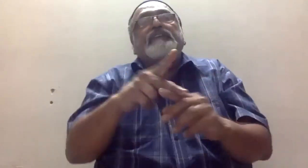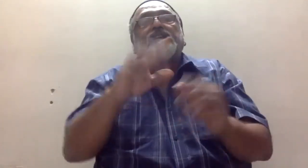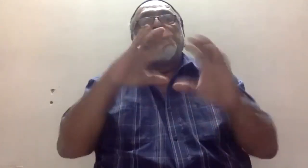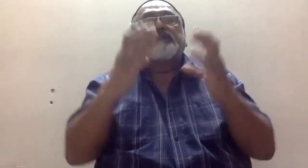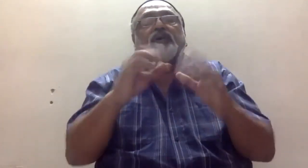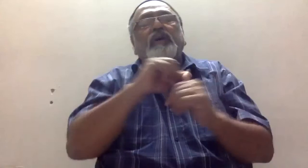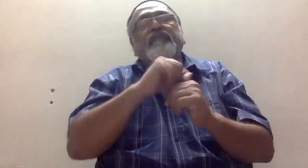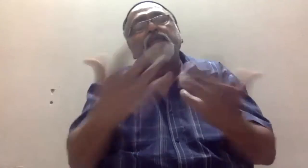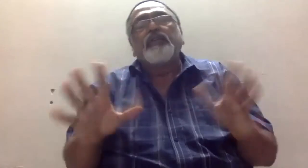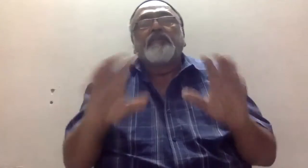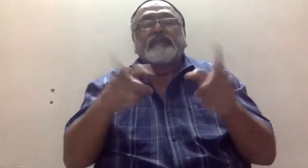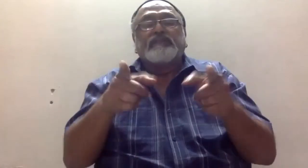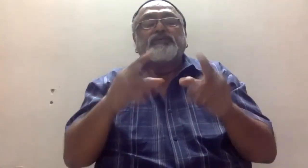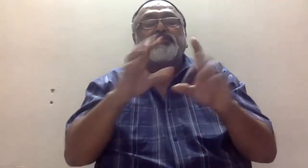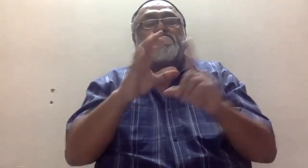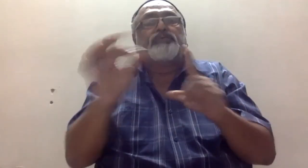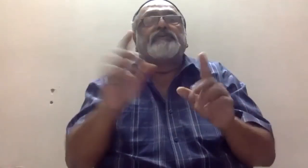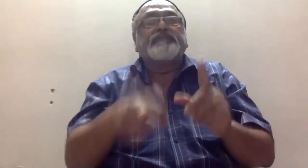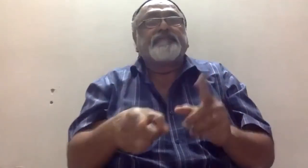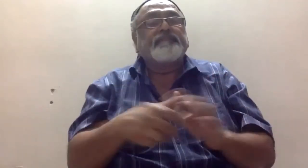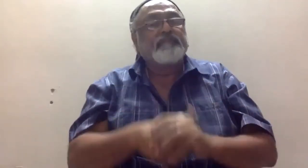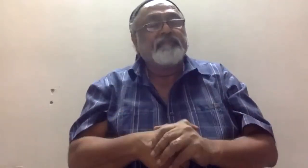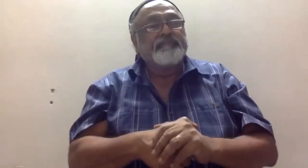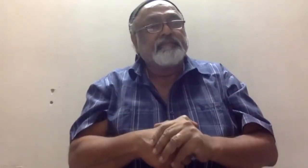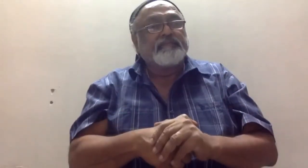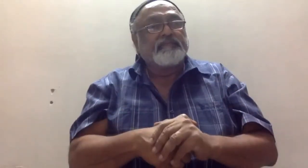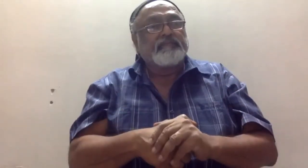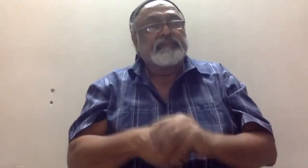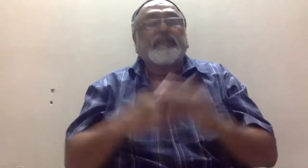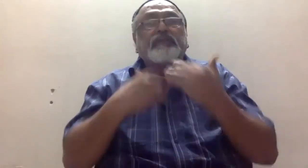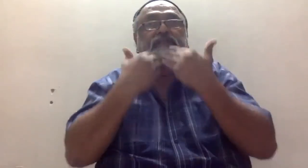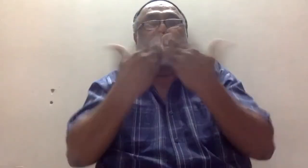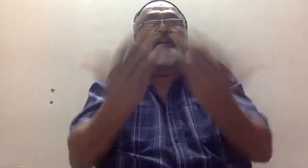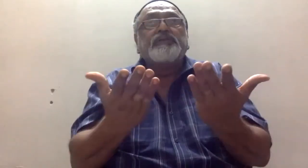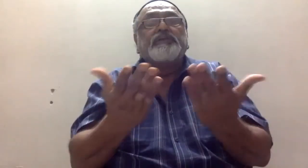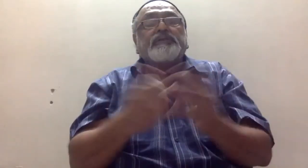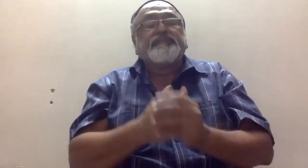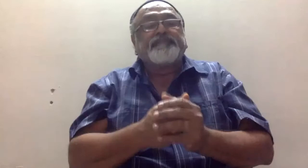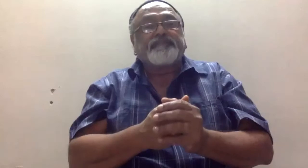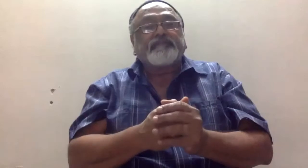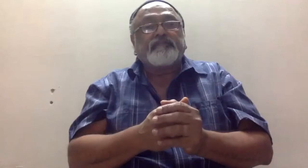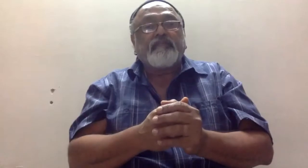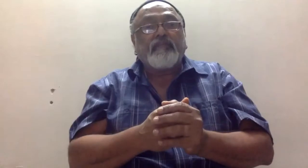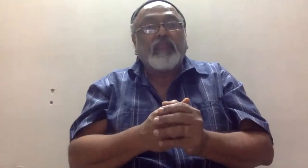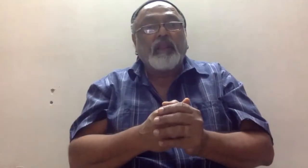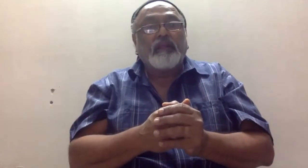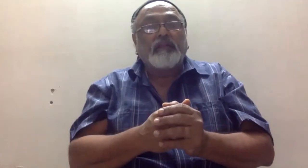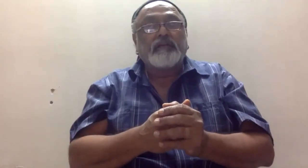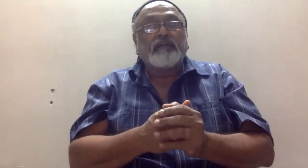also. I can just tell you that we were as a member of this University Grants